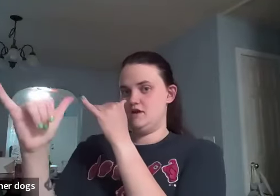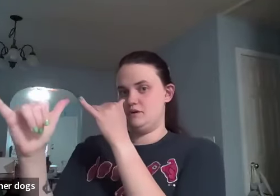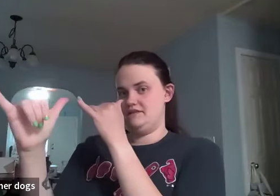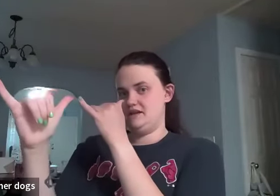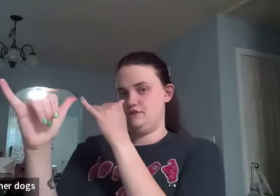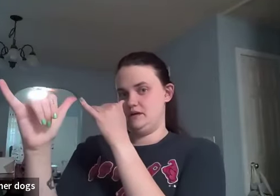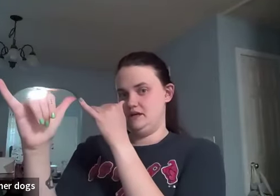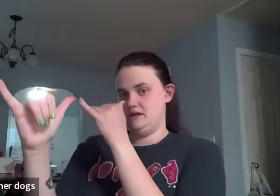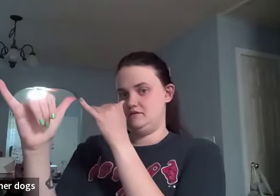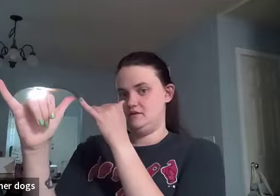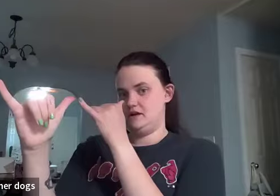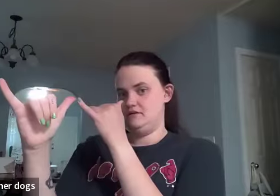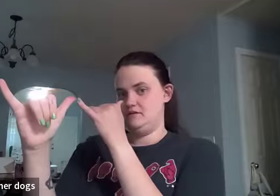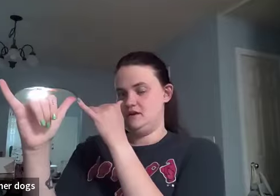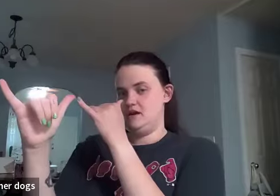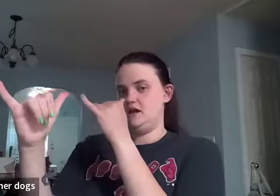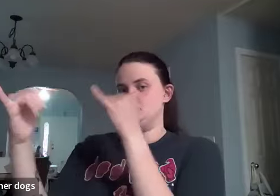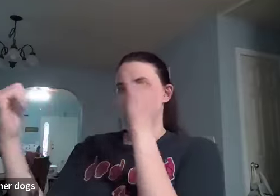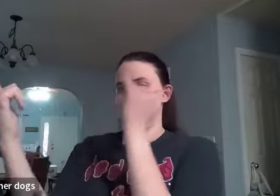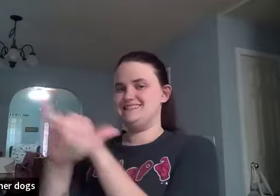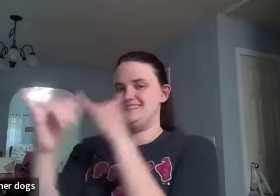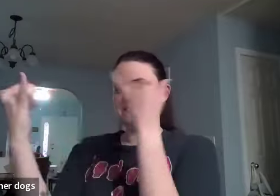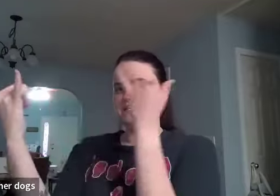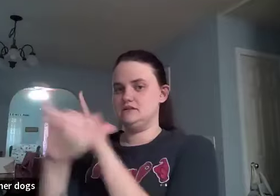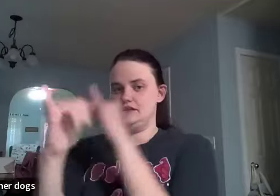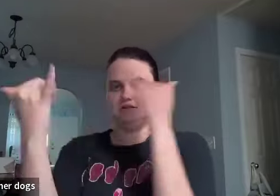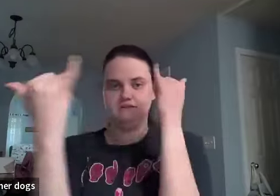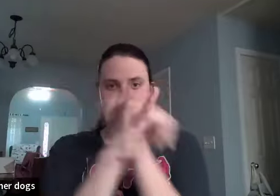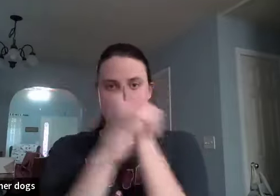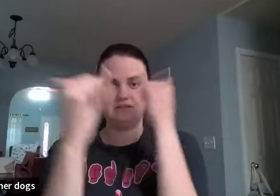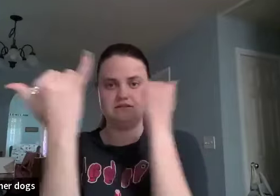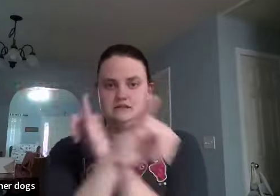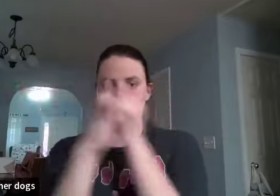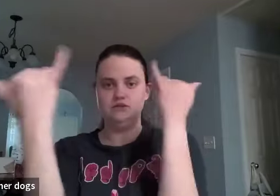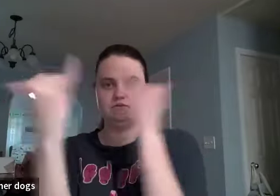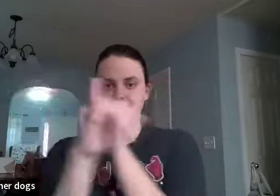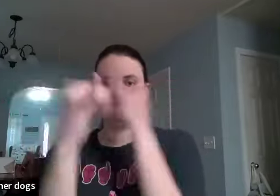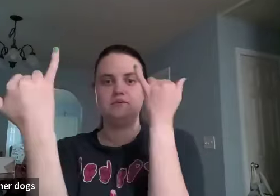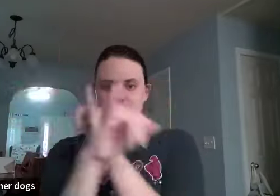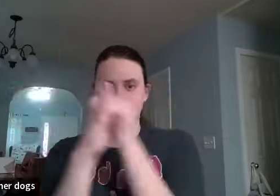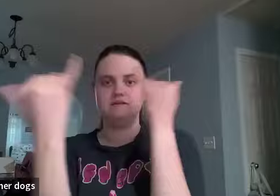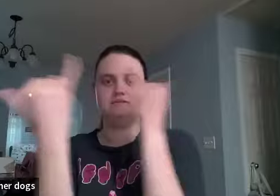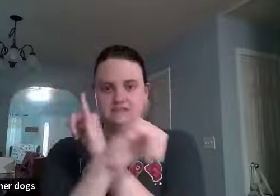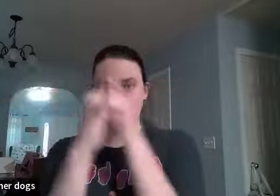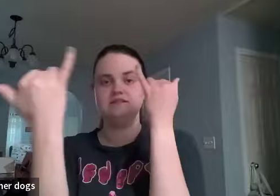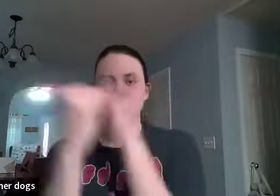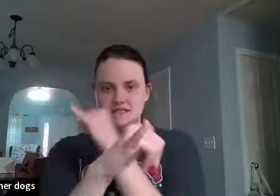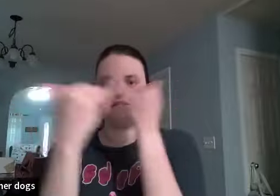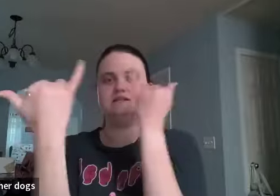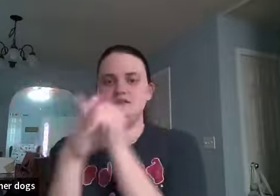other one at the end of your pinky. Okay. And you're gonna go silly, silly. You zig zag.